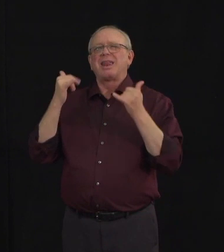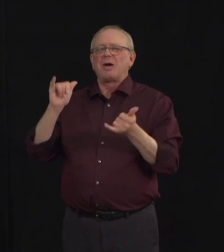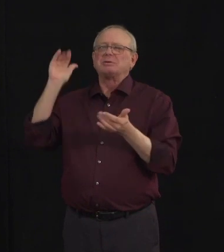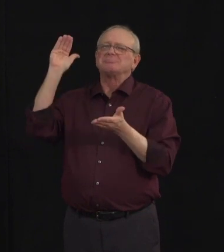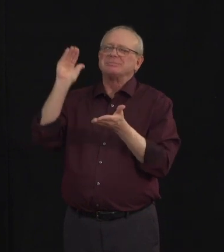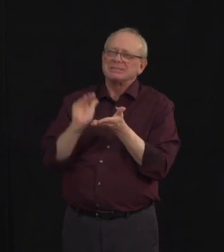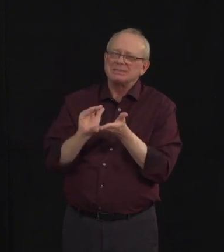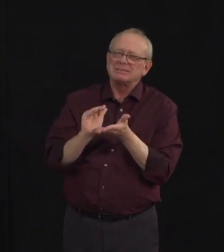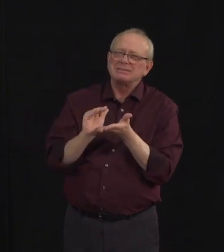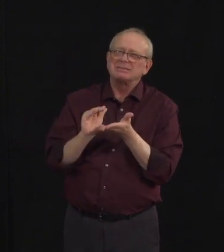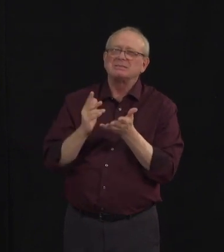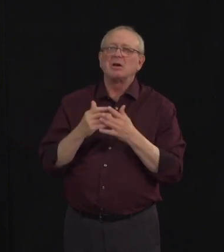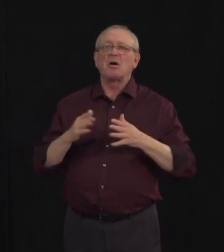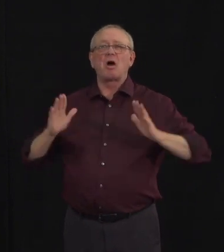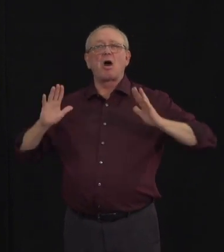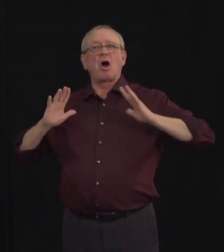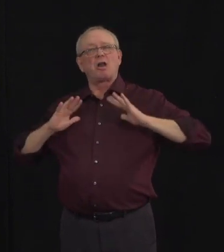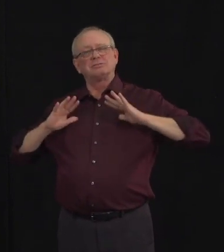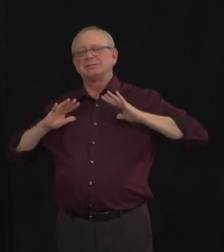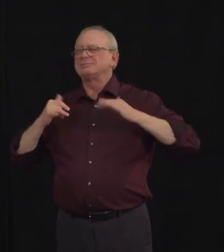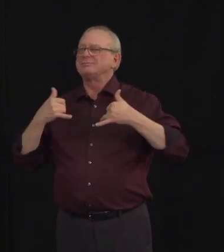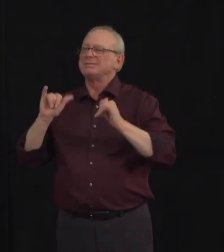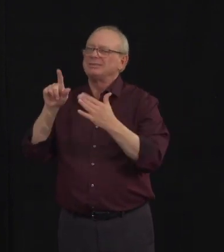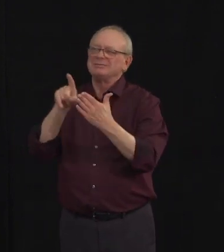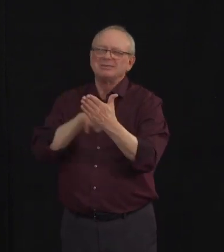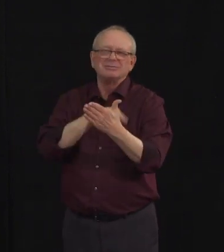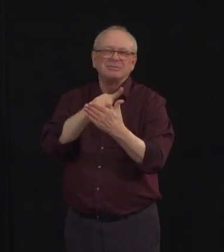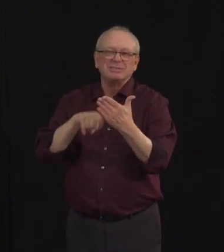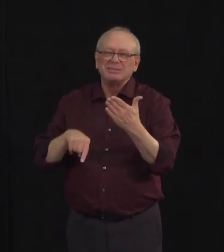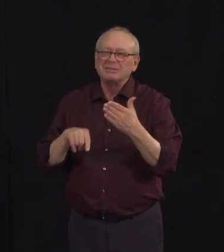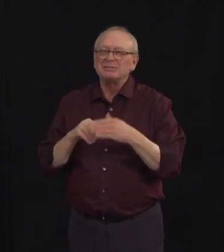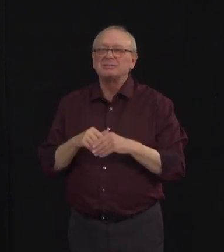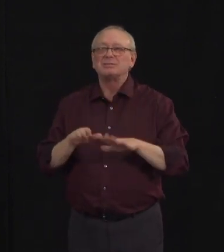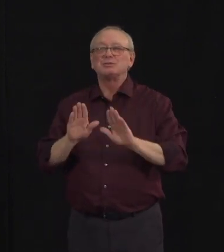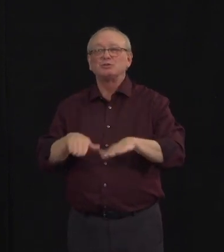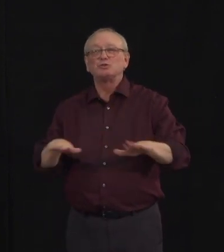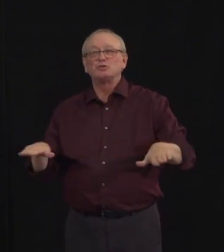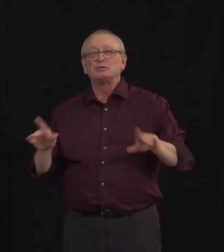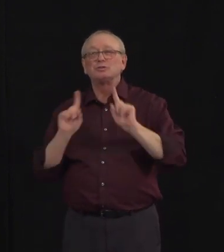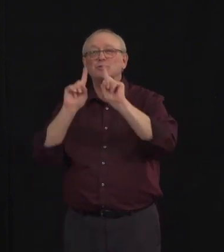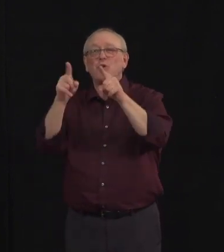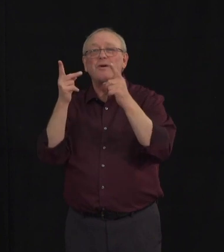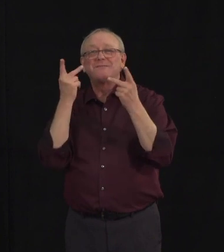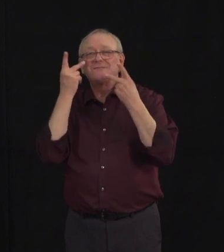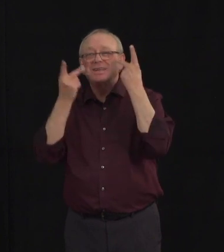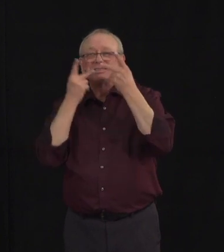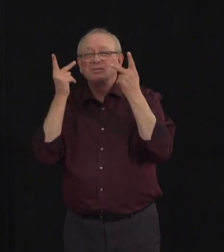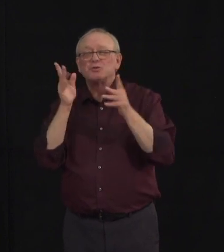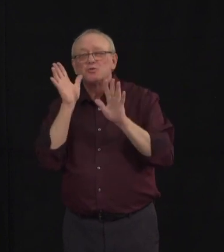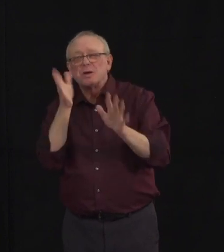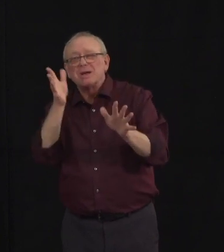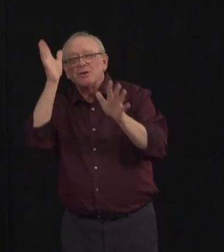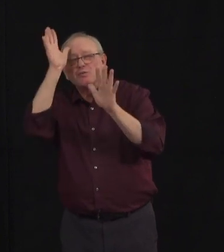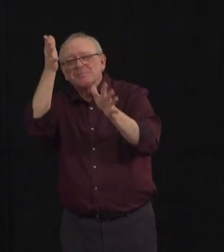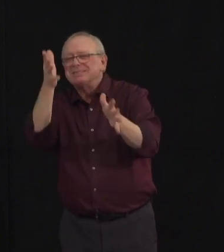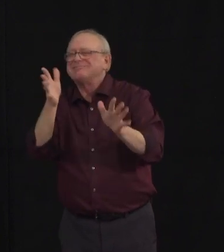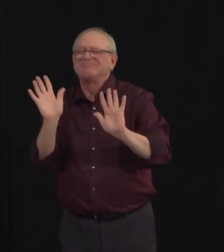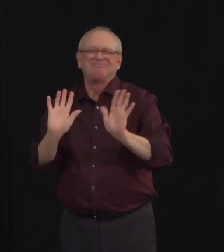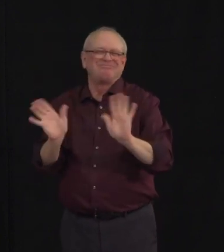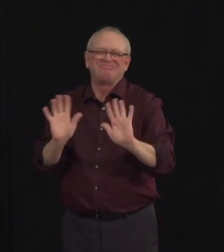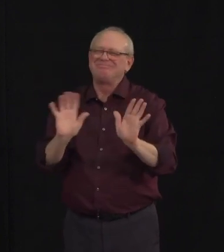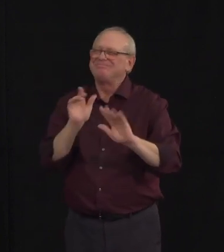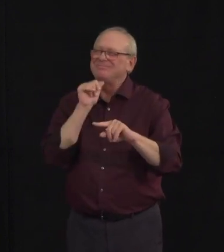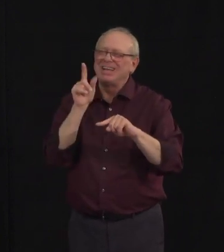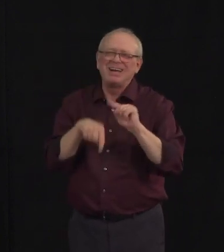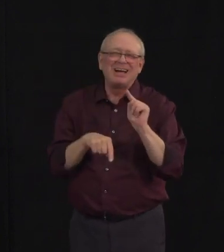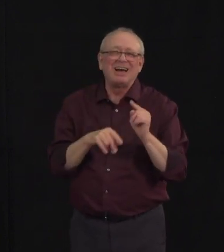missed sleepovers with grandparents. We have all missed visits with our extended families and friends. We have had to get creative to